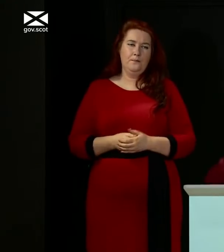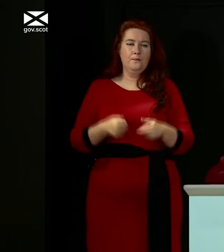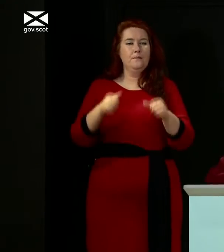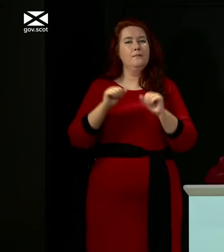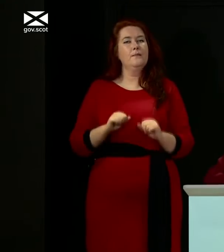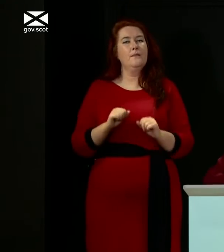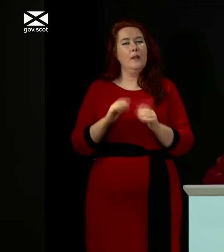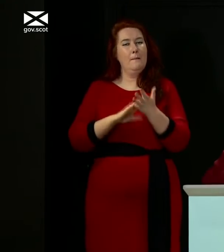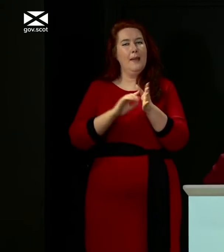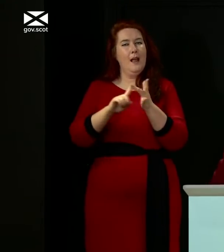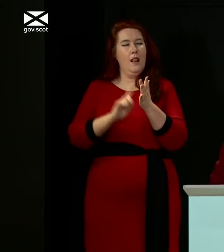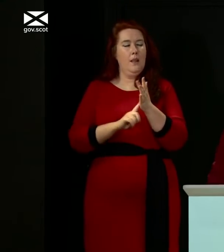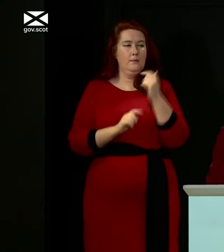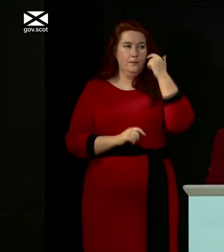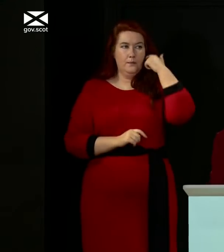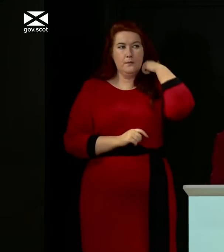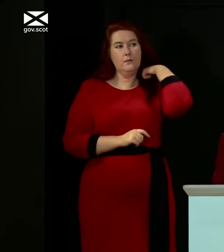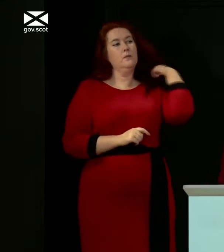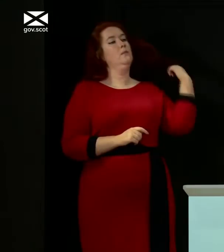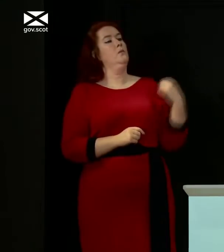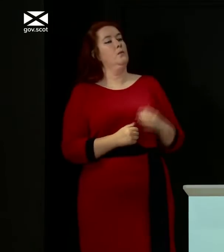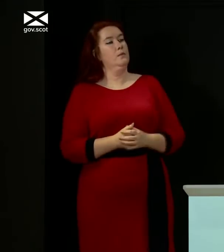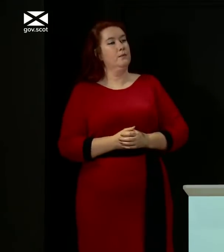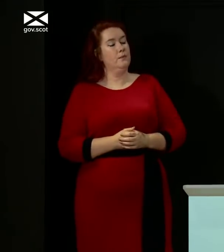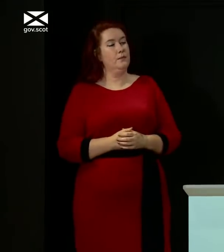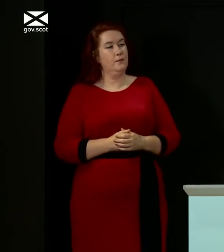Rachel Watson from the Mail.